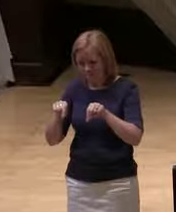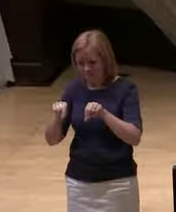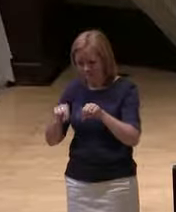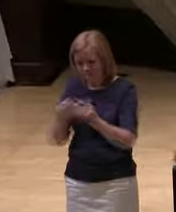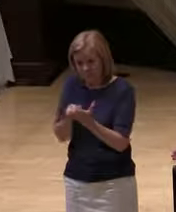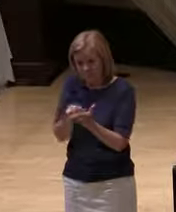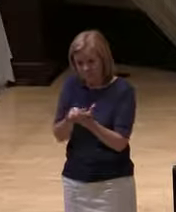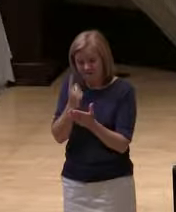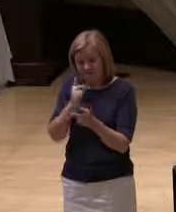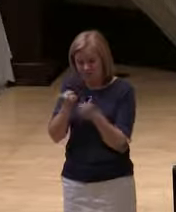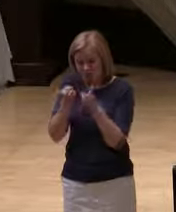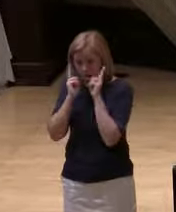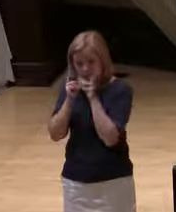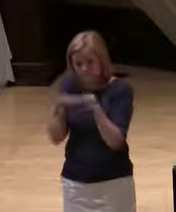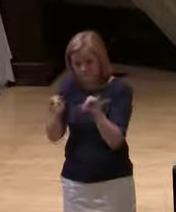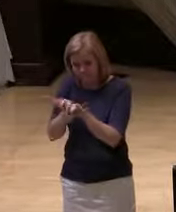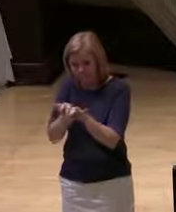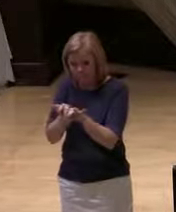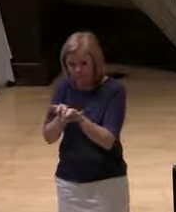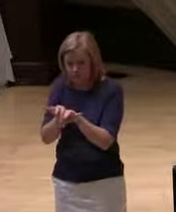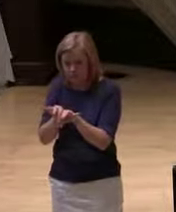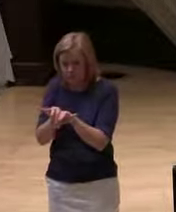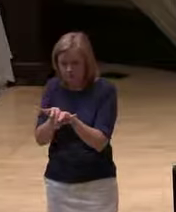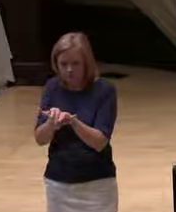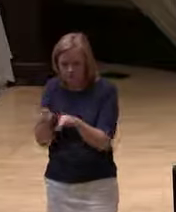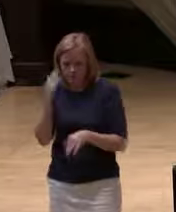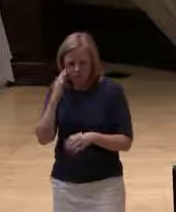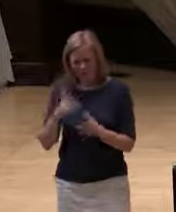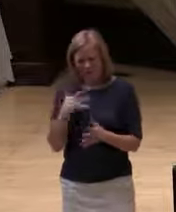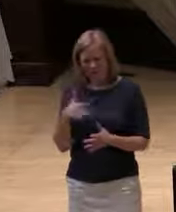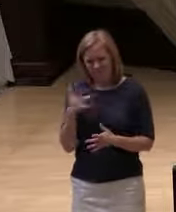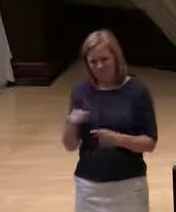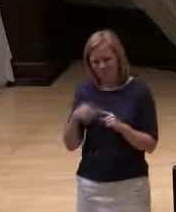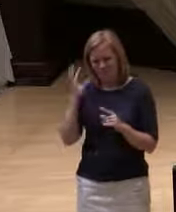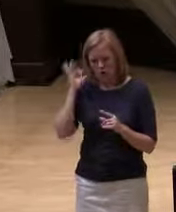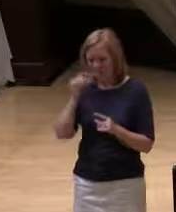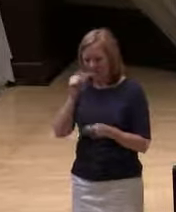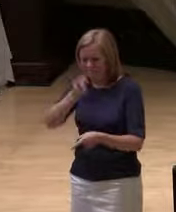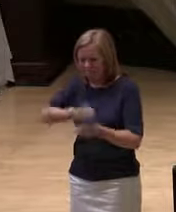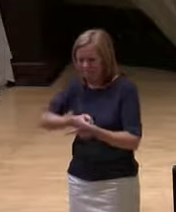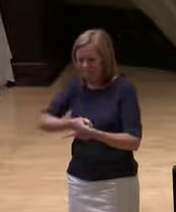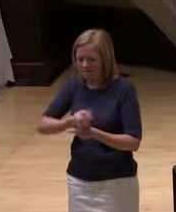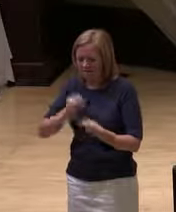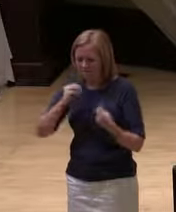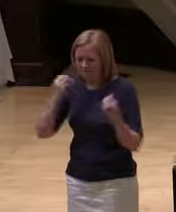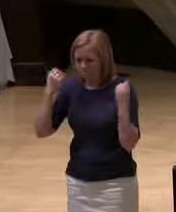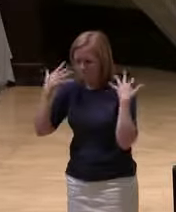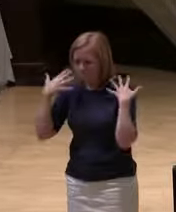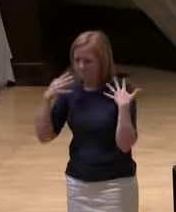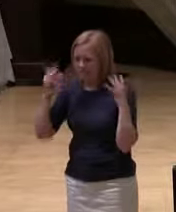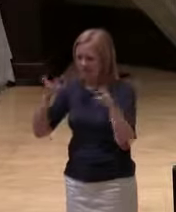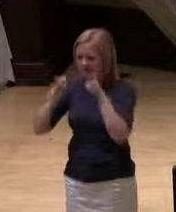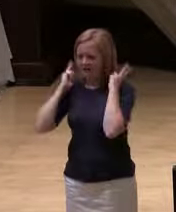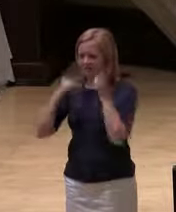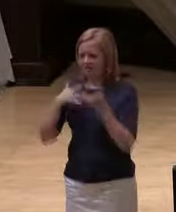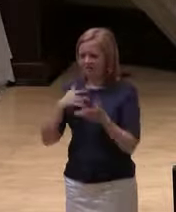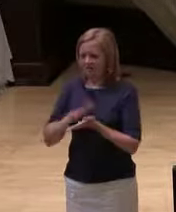money for the haircut is really important because you know how you feel when your hair's not right and you get a haircut and you just feel so much